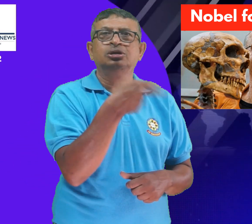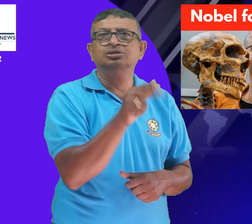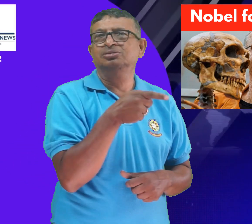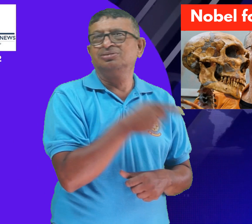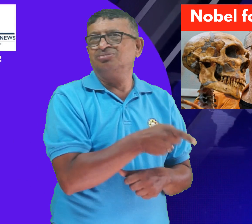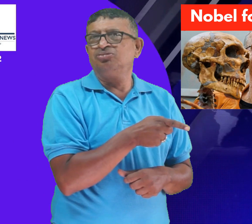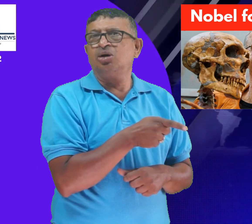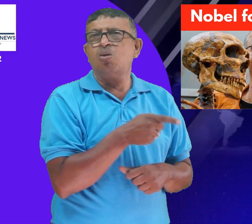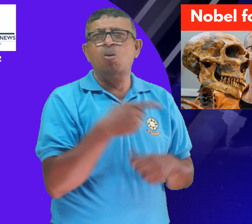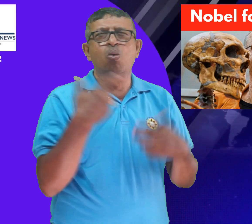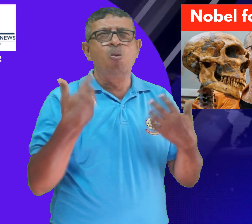Thank you.